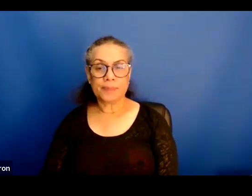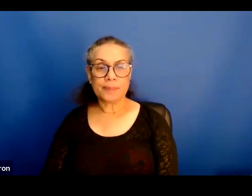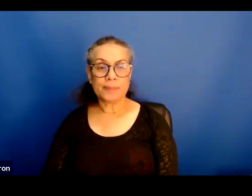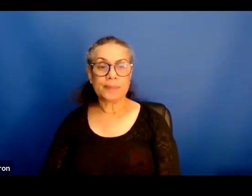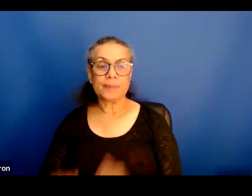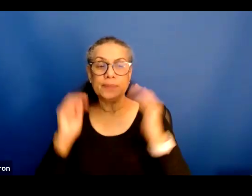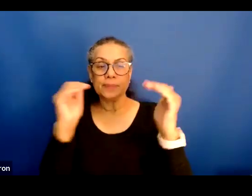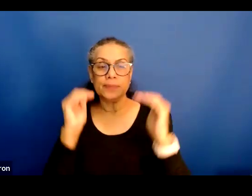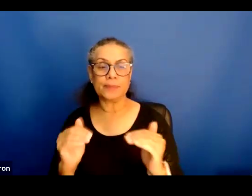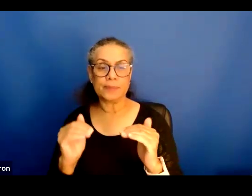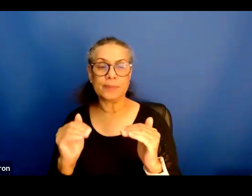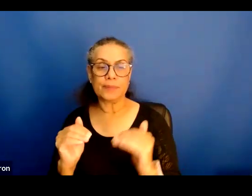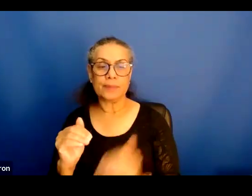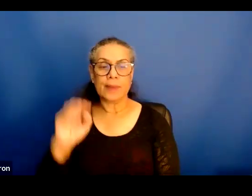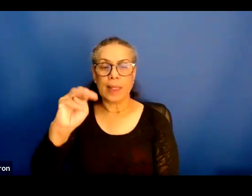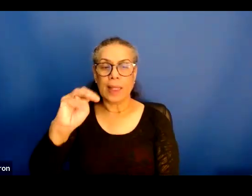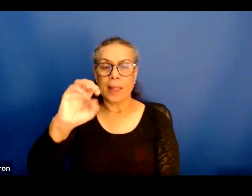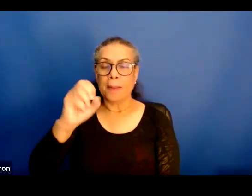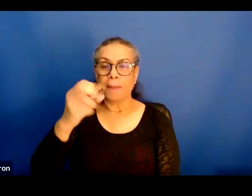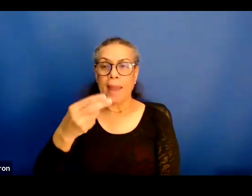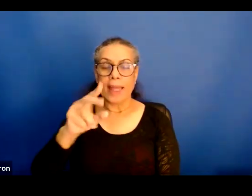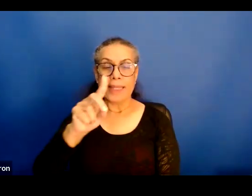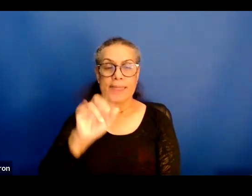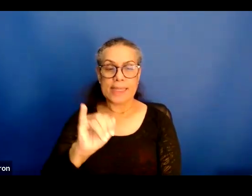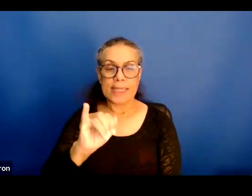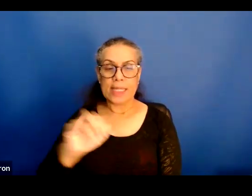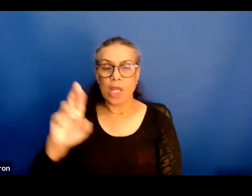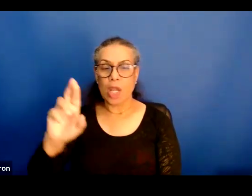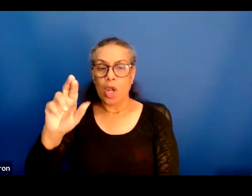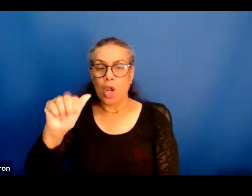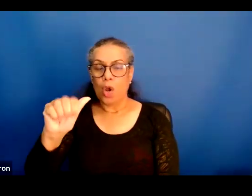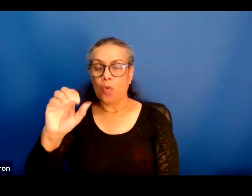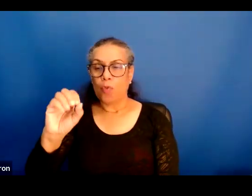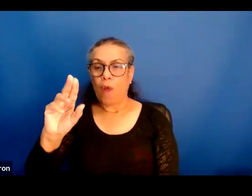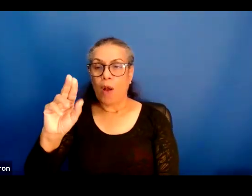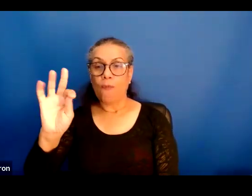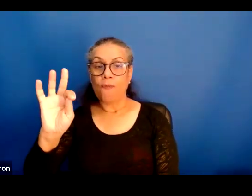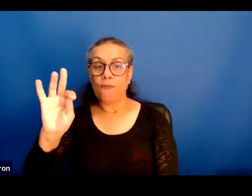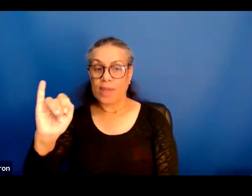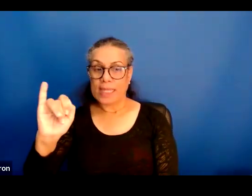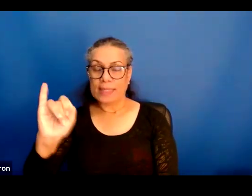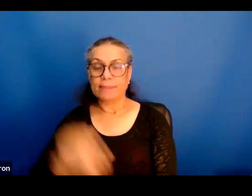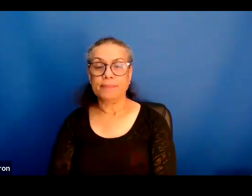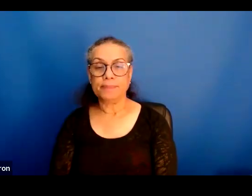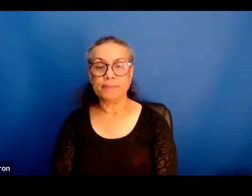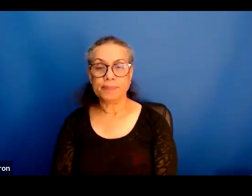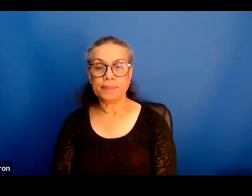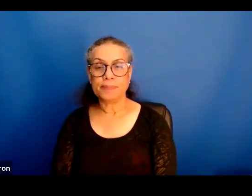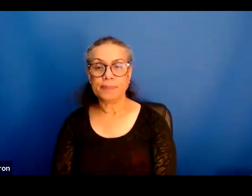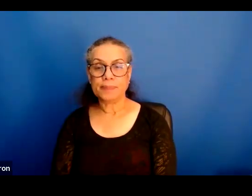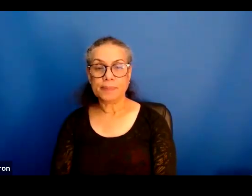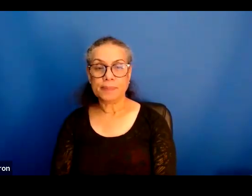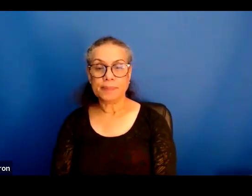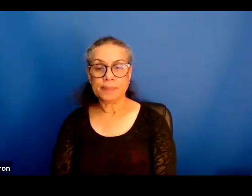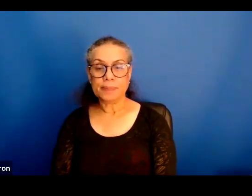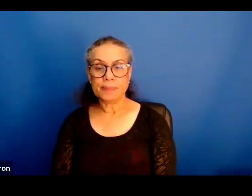Our next speakers are Mehdi Raufi, Sherry Daly, Michael DeRose, Hilary Crane-Stern, and Rayshawn